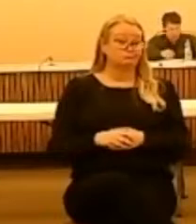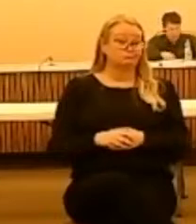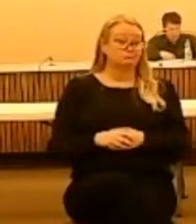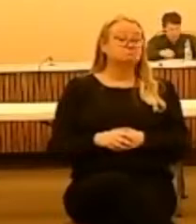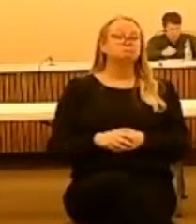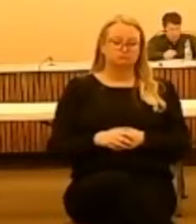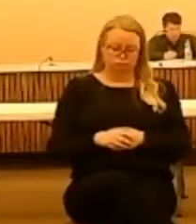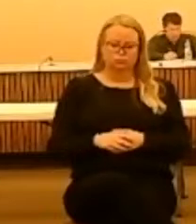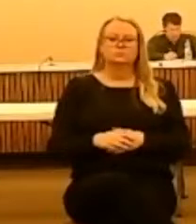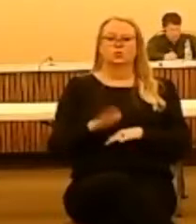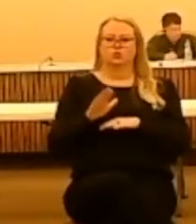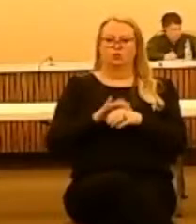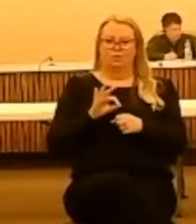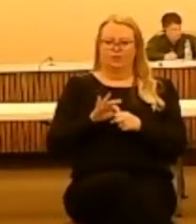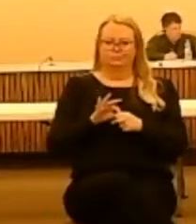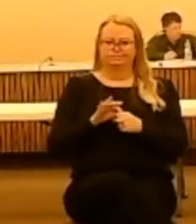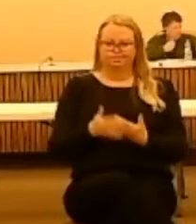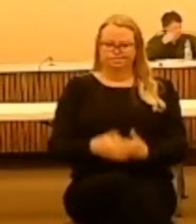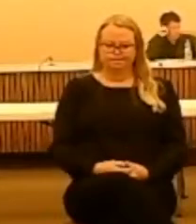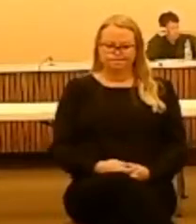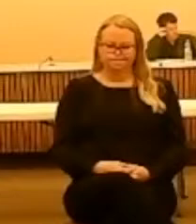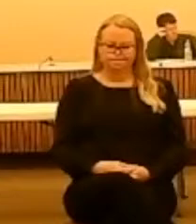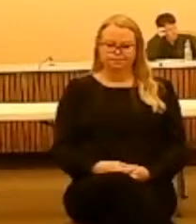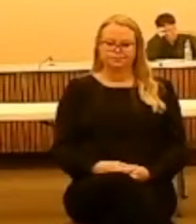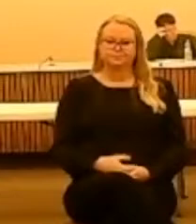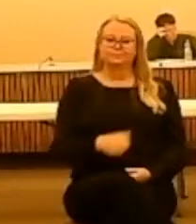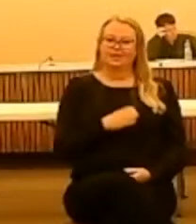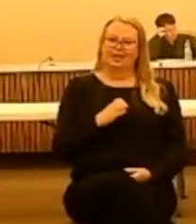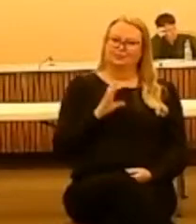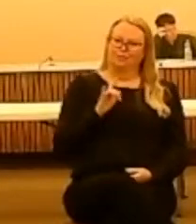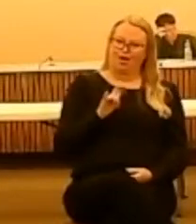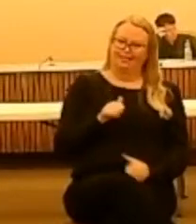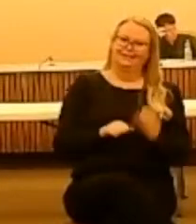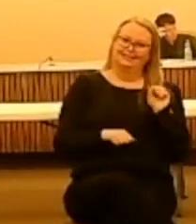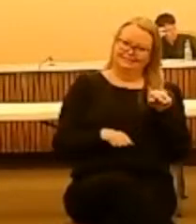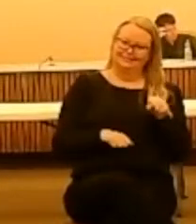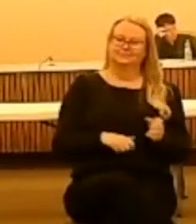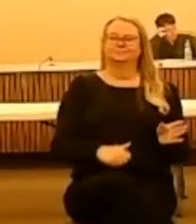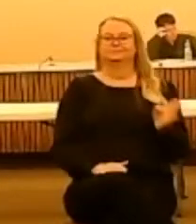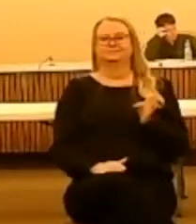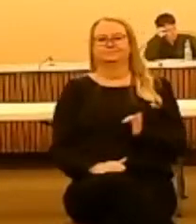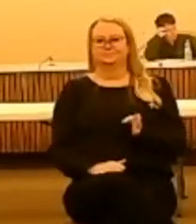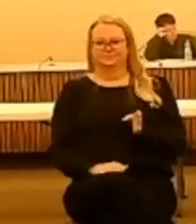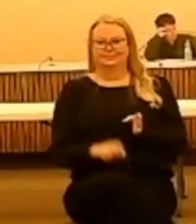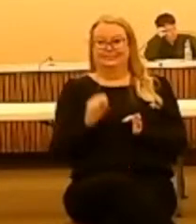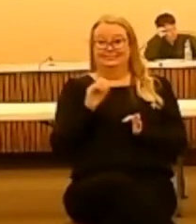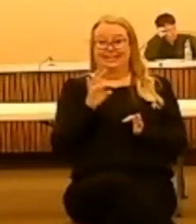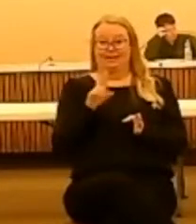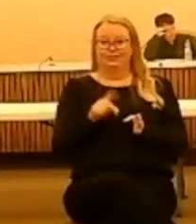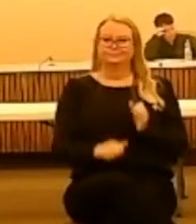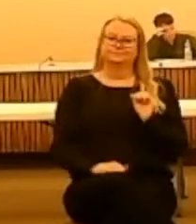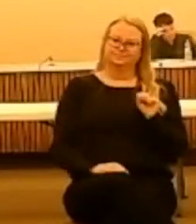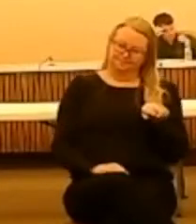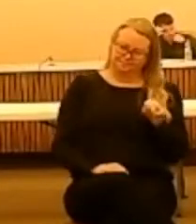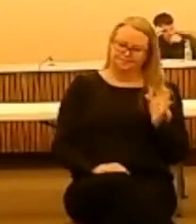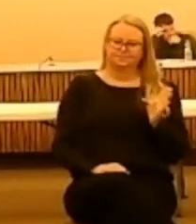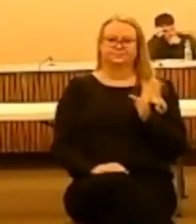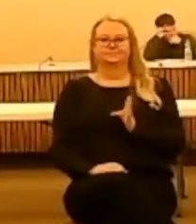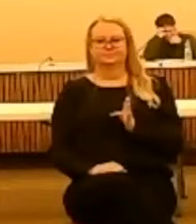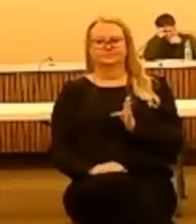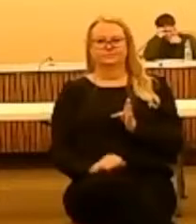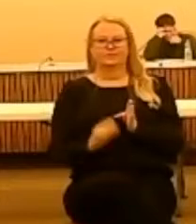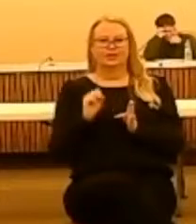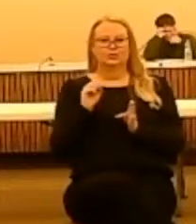Hearing none, please call the roll. Councilmember Barley, Aye. Councilmember Stafford, Aye.